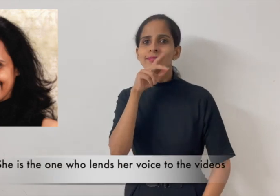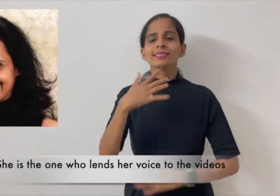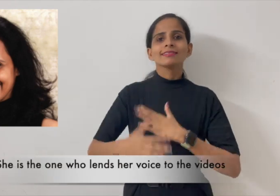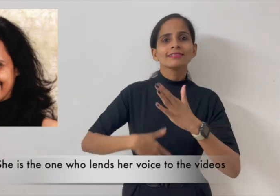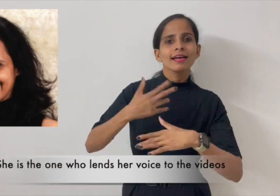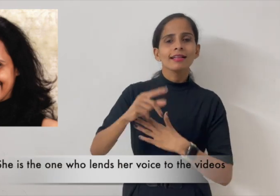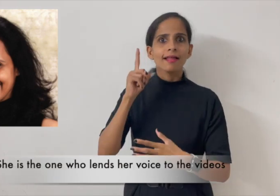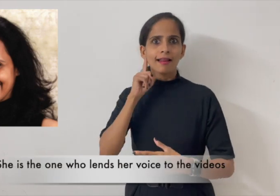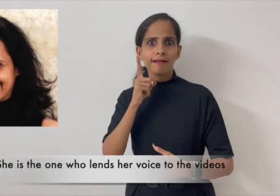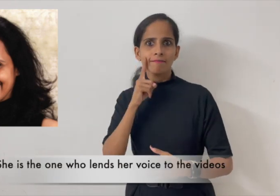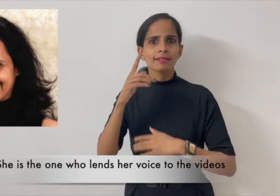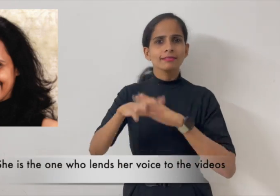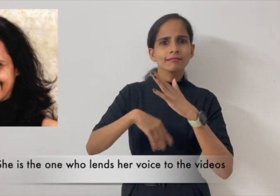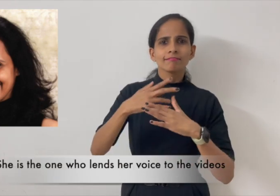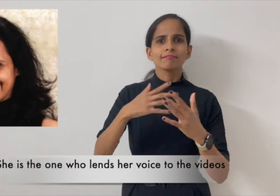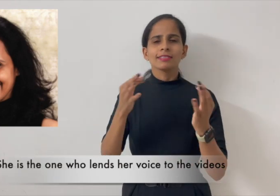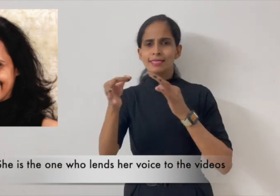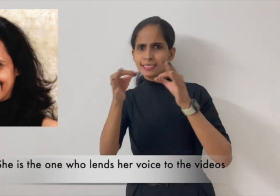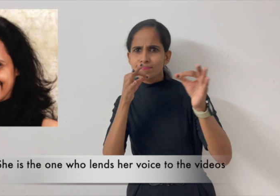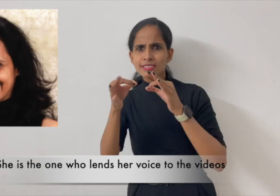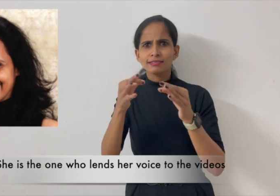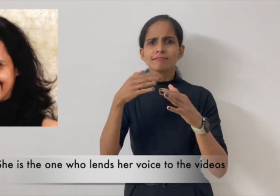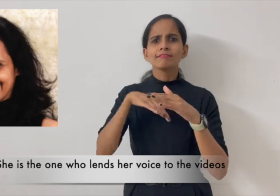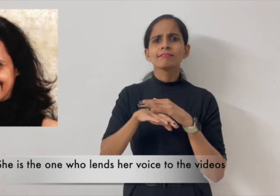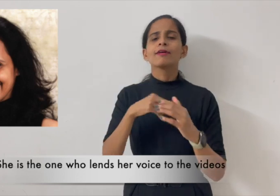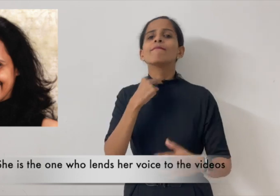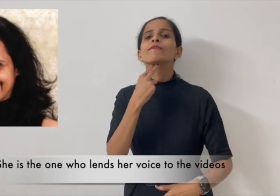She is the one who lends her voice to the videos.